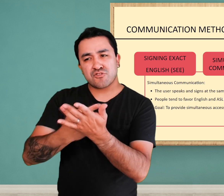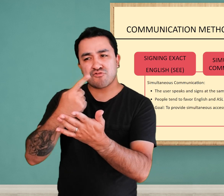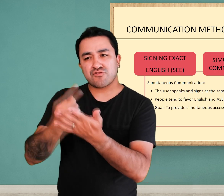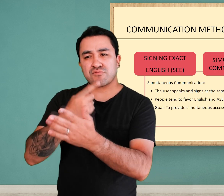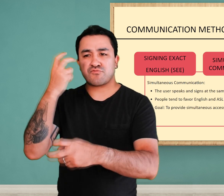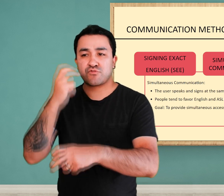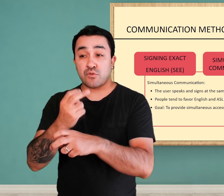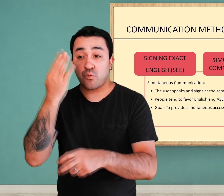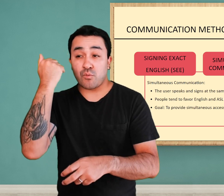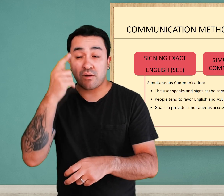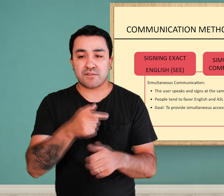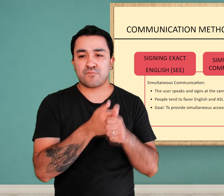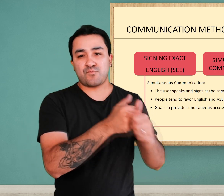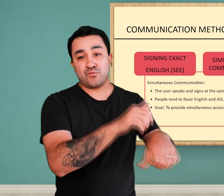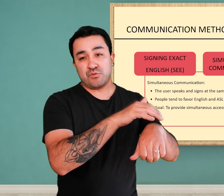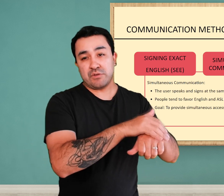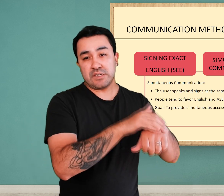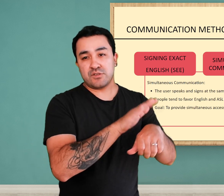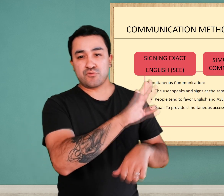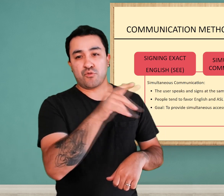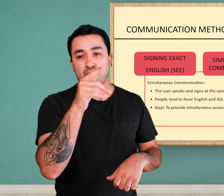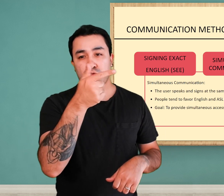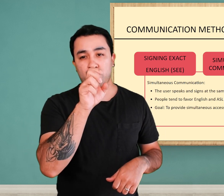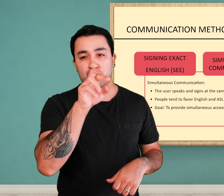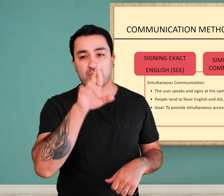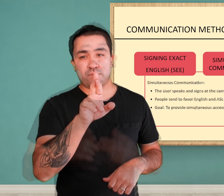user typically focuses on English, and their signing follows C.